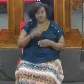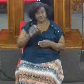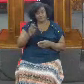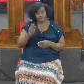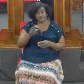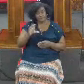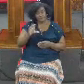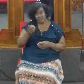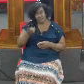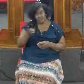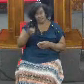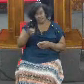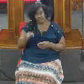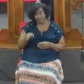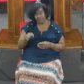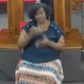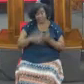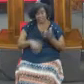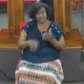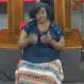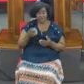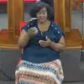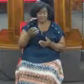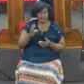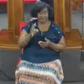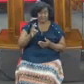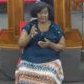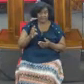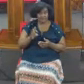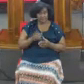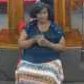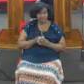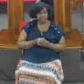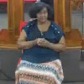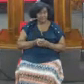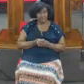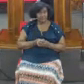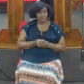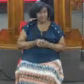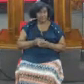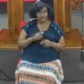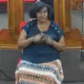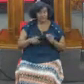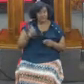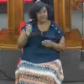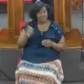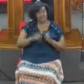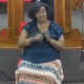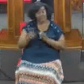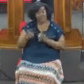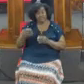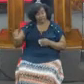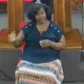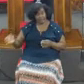Chronicles chapter 7, verse 19 to 22, listen to these verses. But if you turn away, that's what we